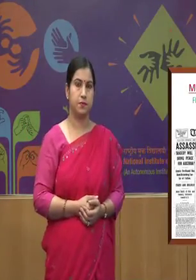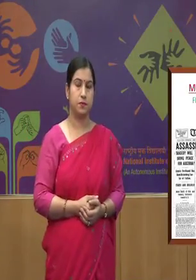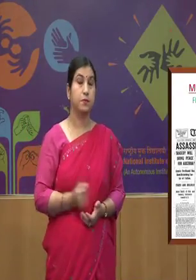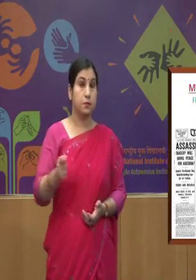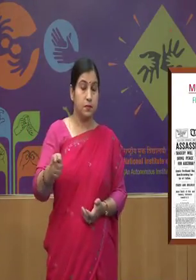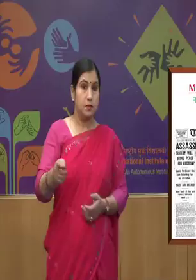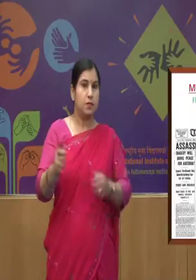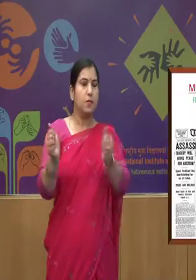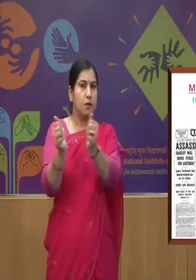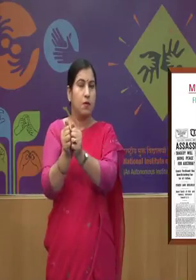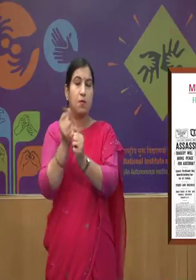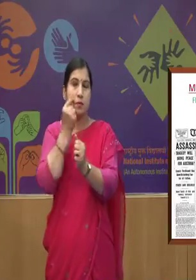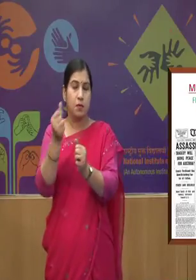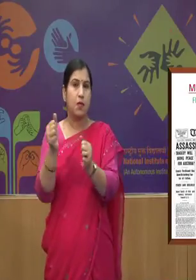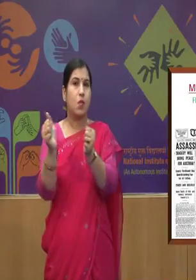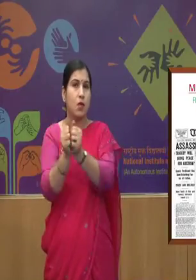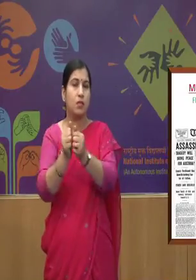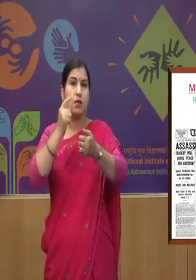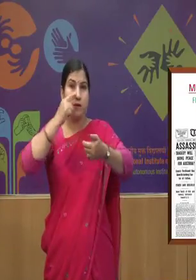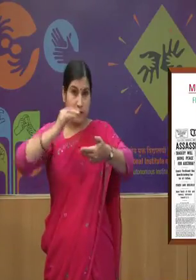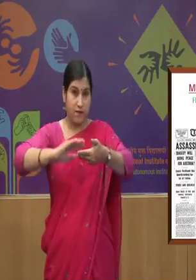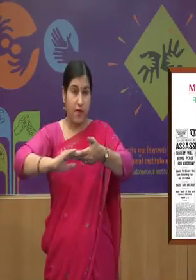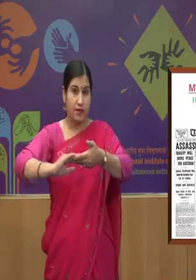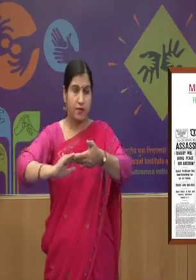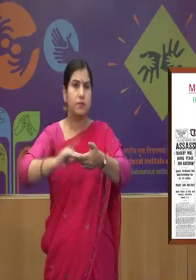He, along with his wife, had gone to the capital of